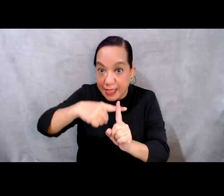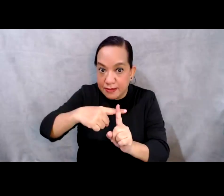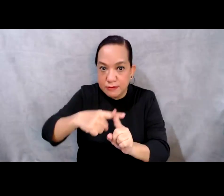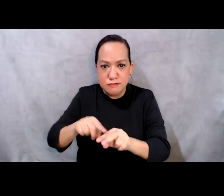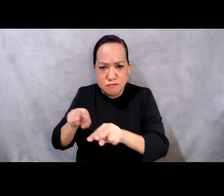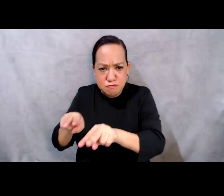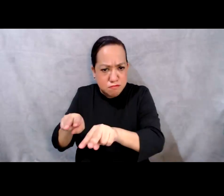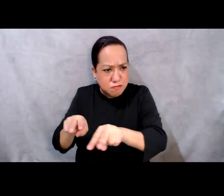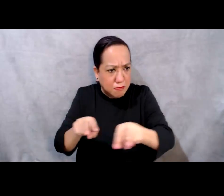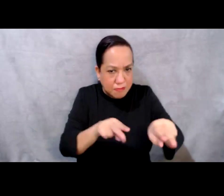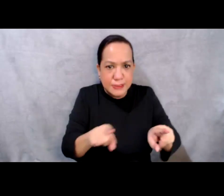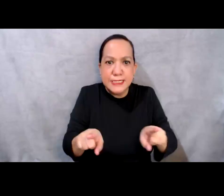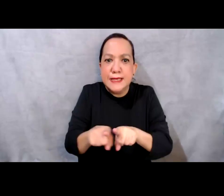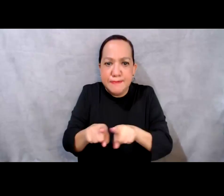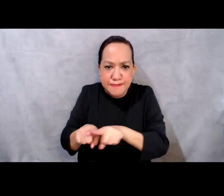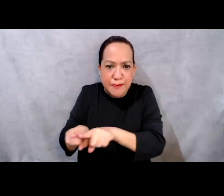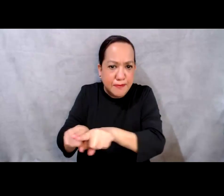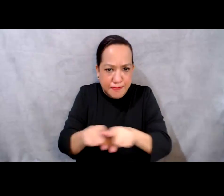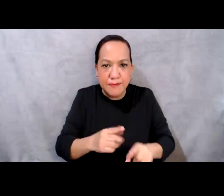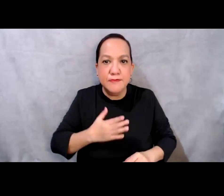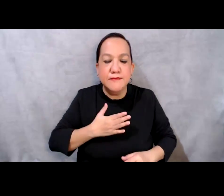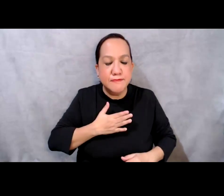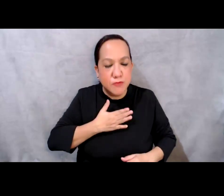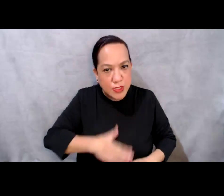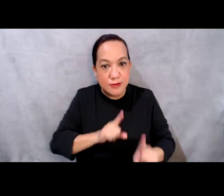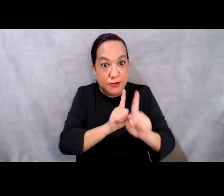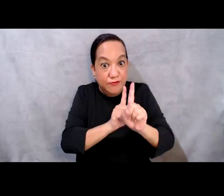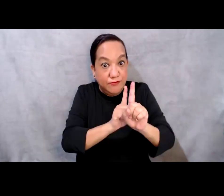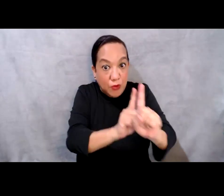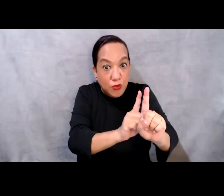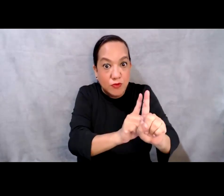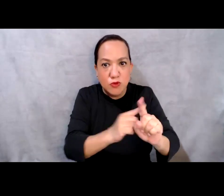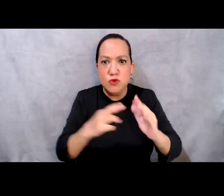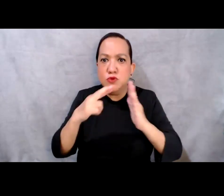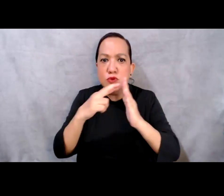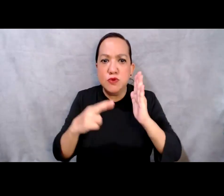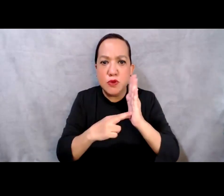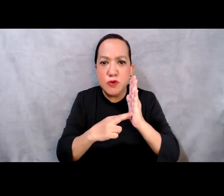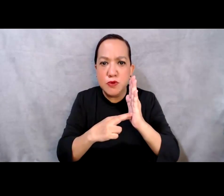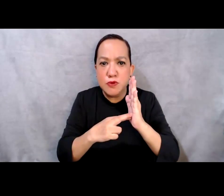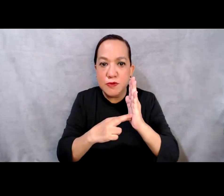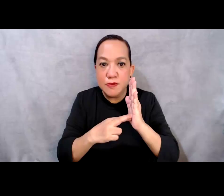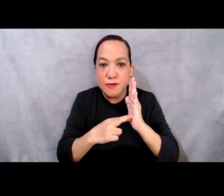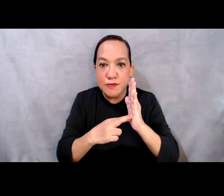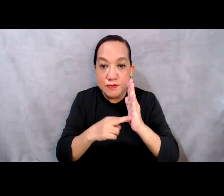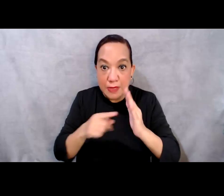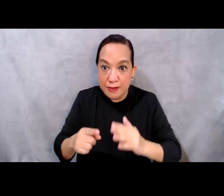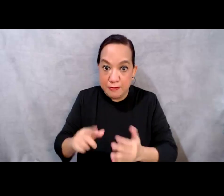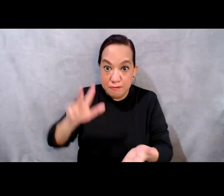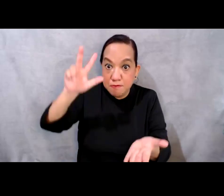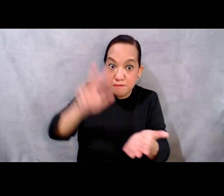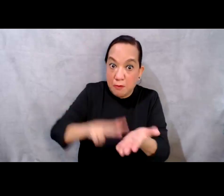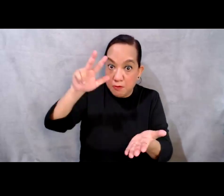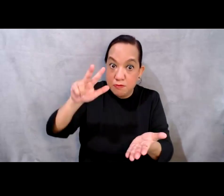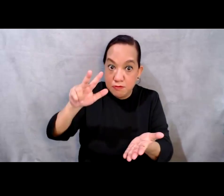that a project, when it is approved, it is compliant with existing safeguards and mechanisms and standards